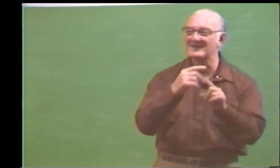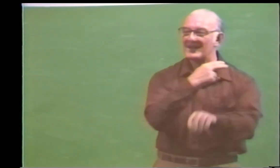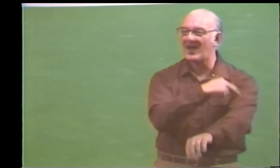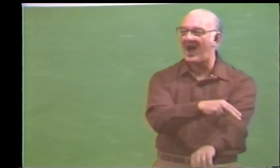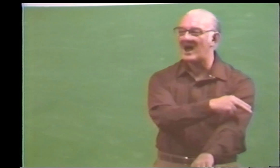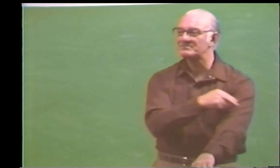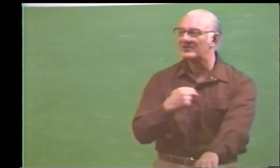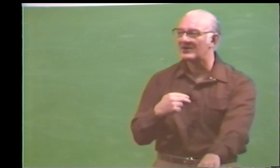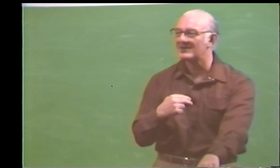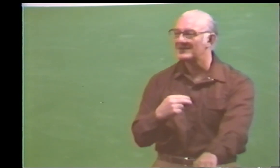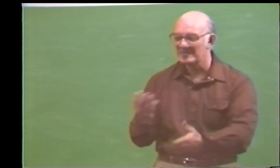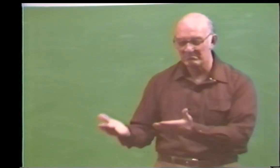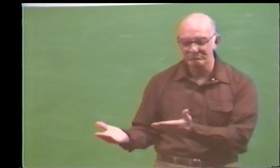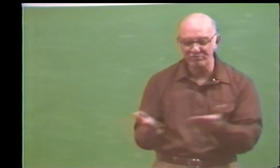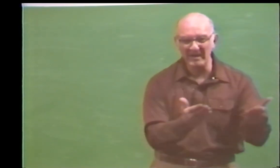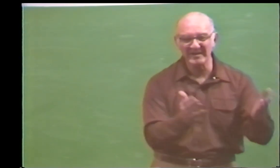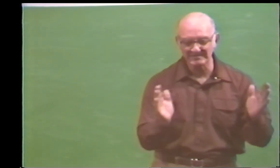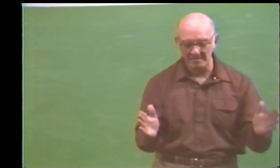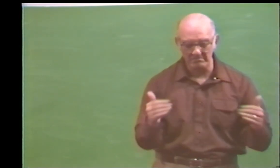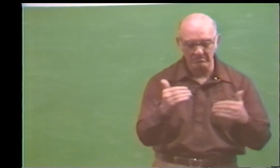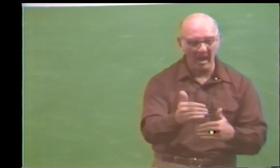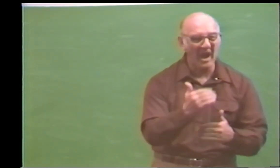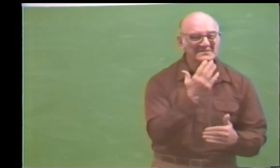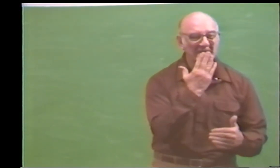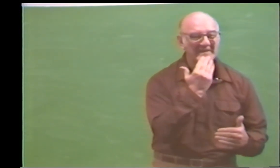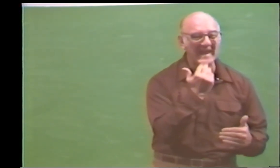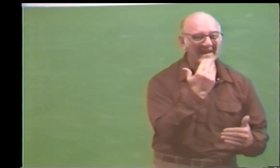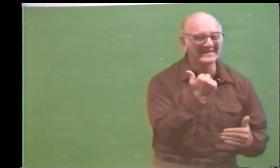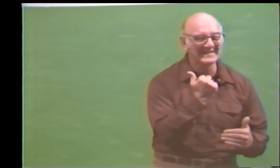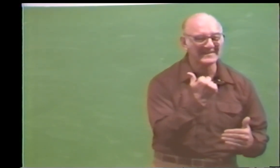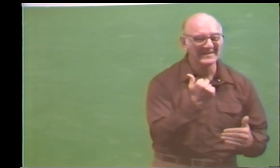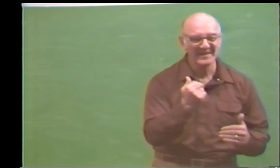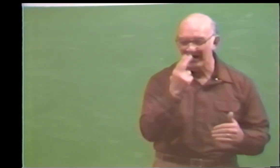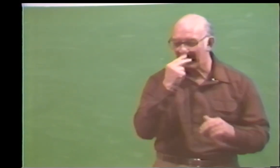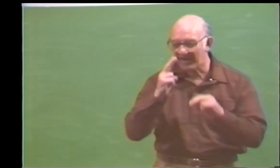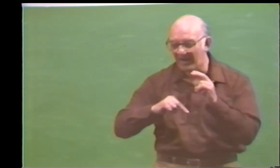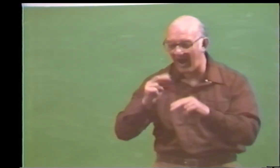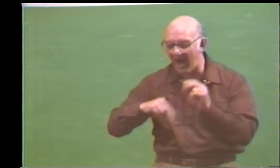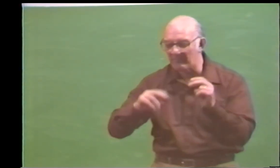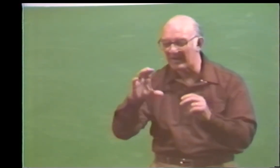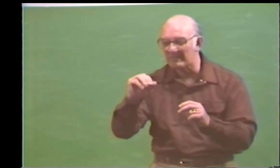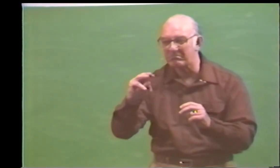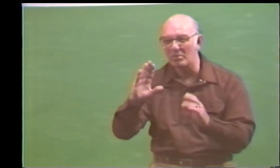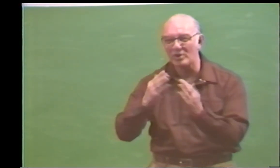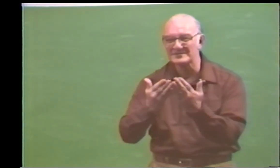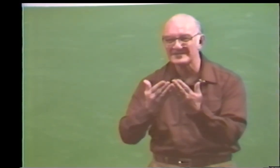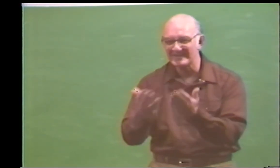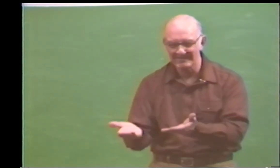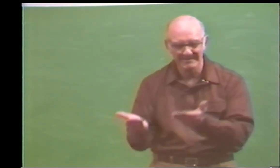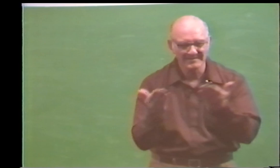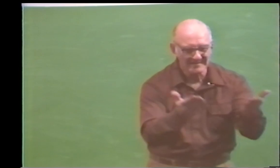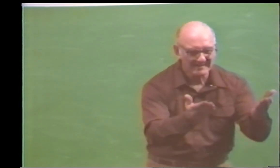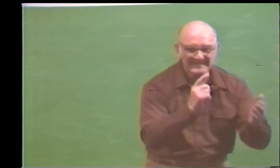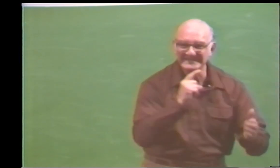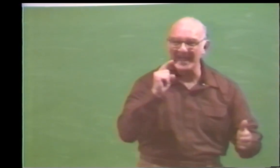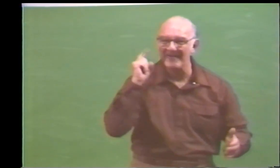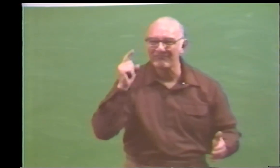in the hospital, brings box of candy, comic books. His deaf